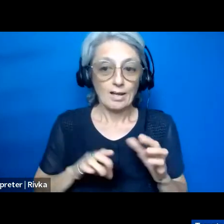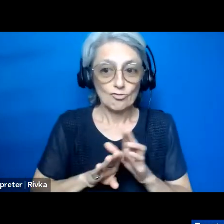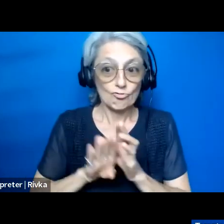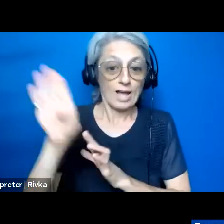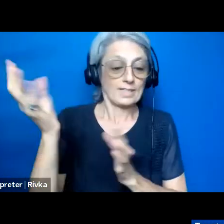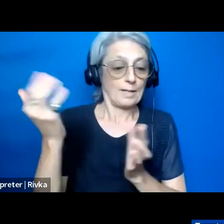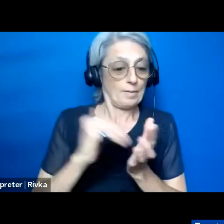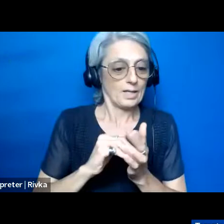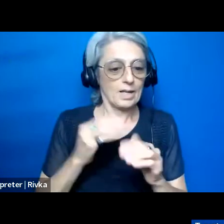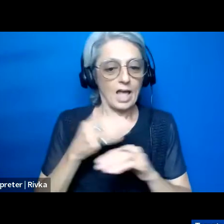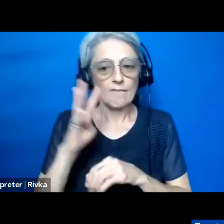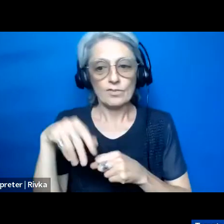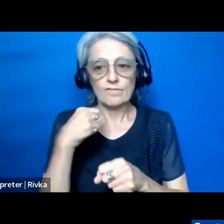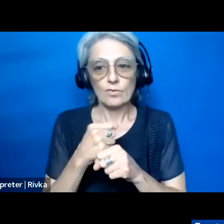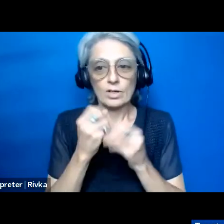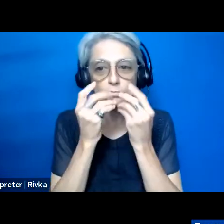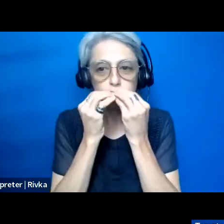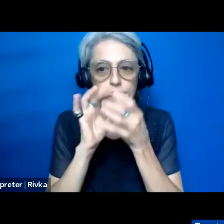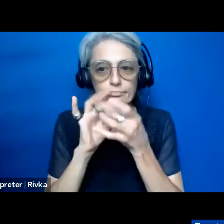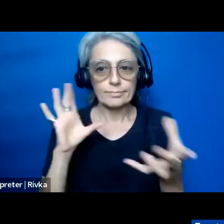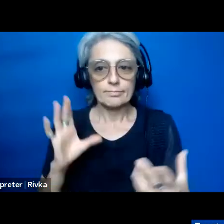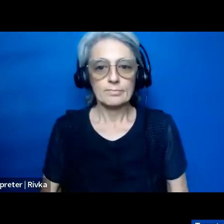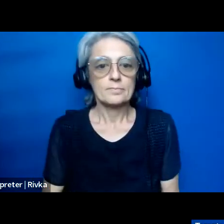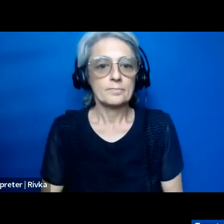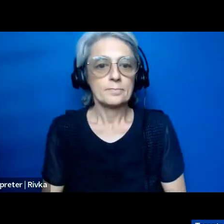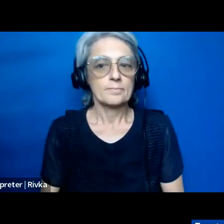being repressed.